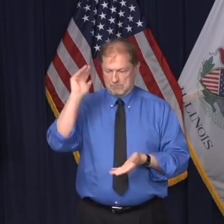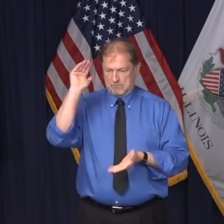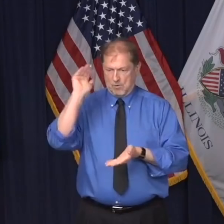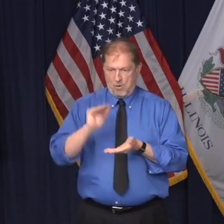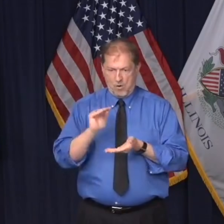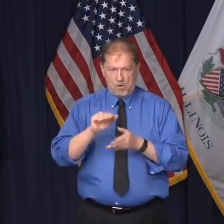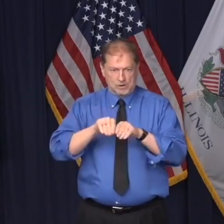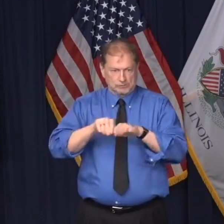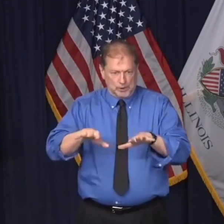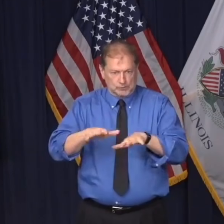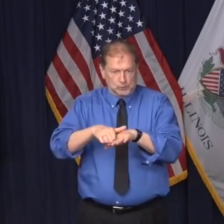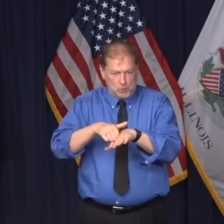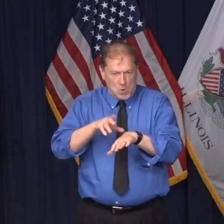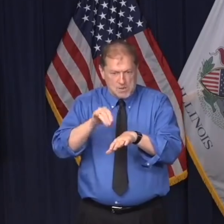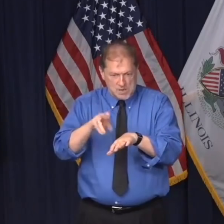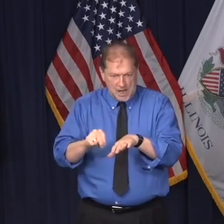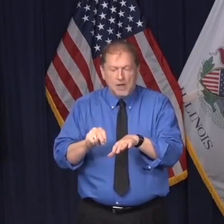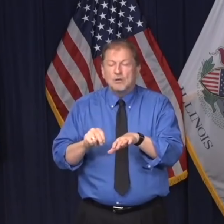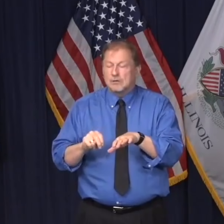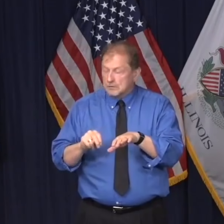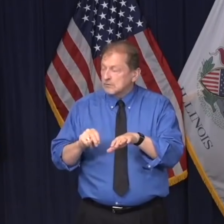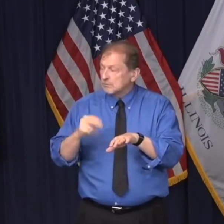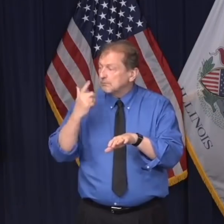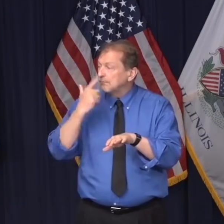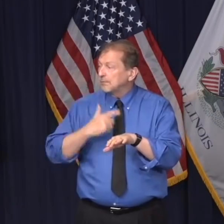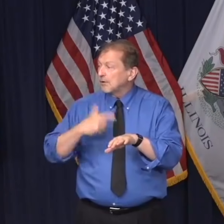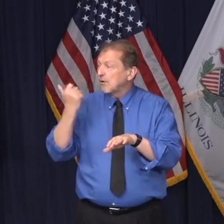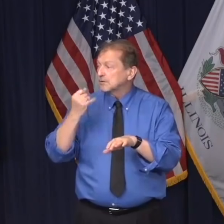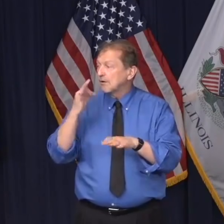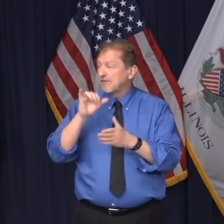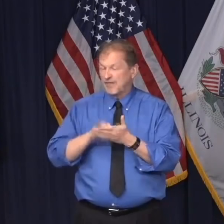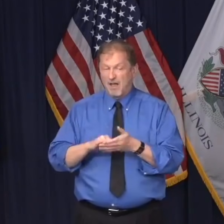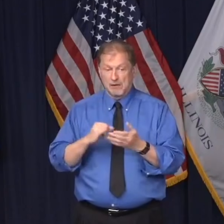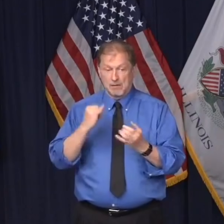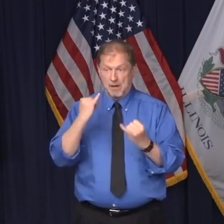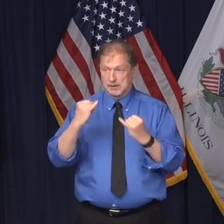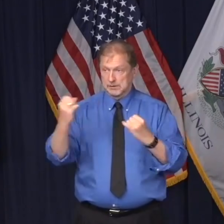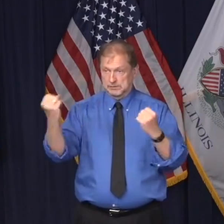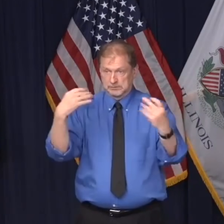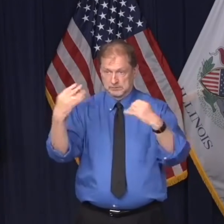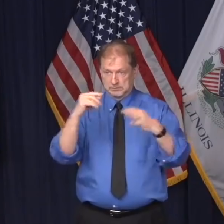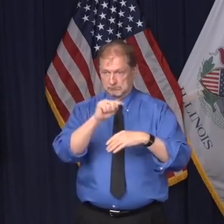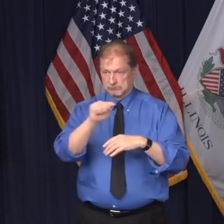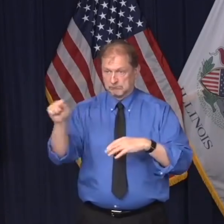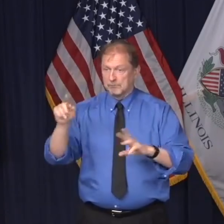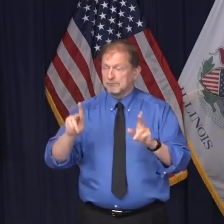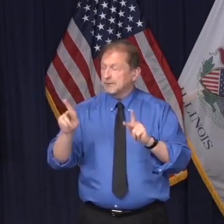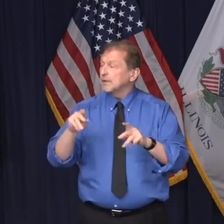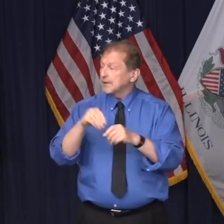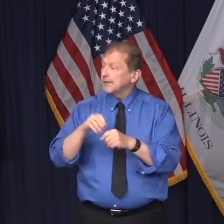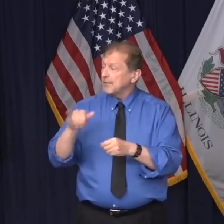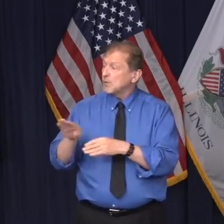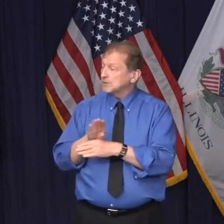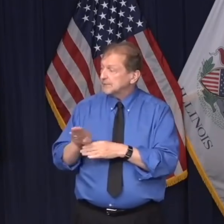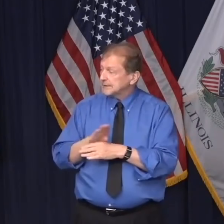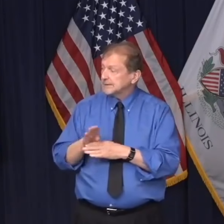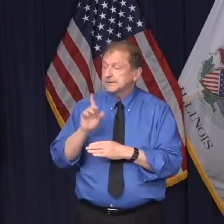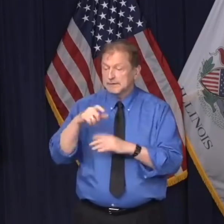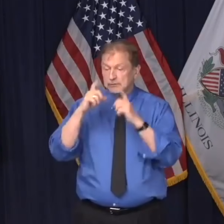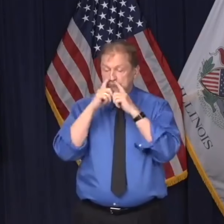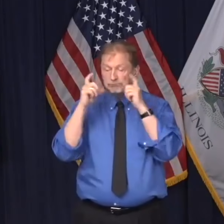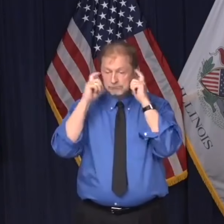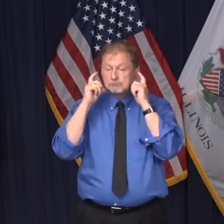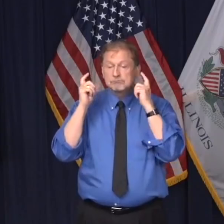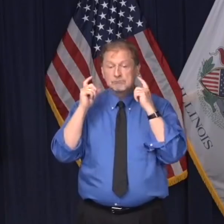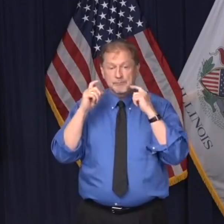rates across the state was because of the suggestion of people in those essential businesses need to wear face coverings,